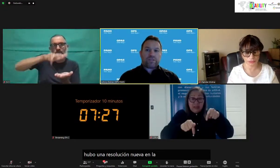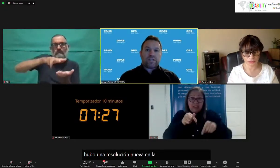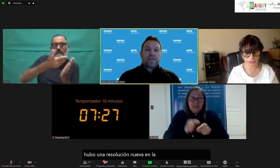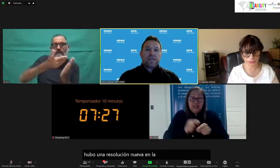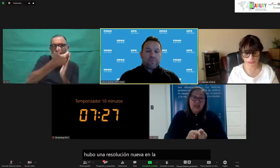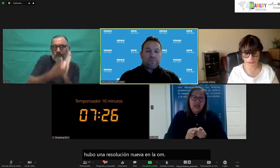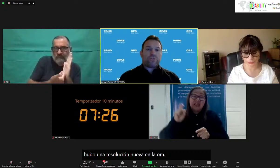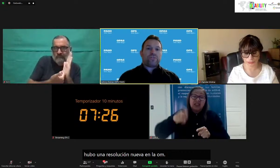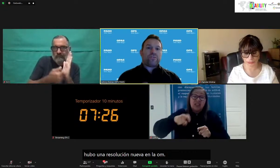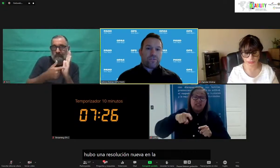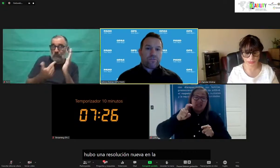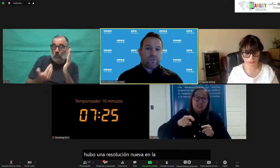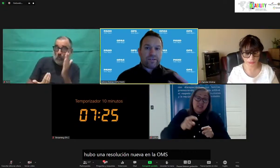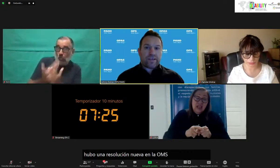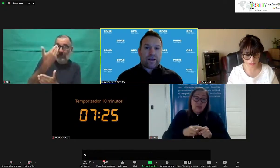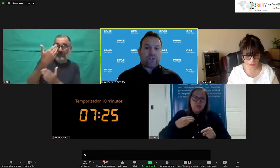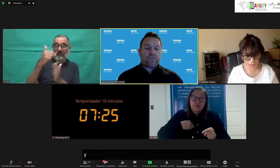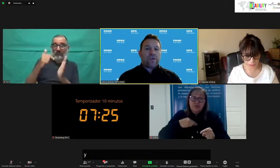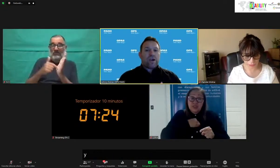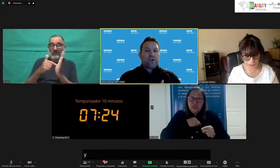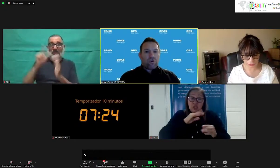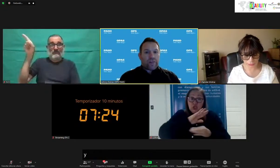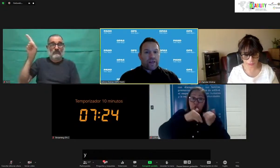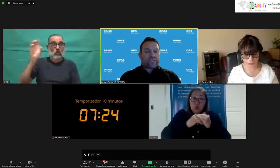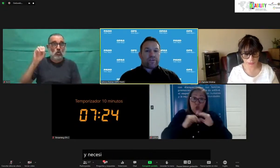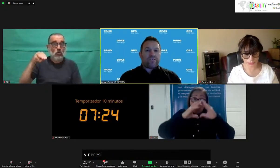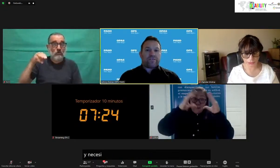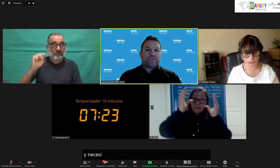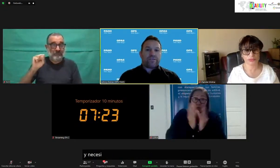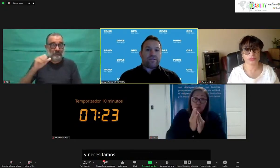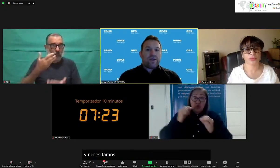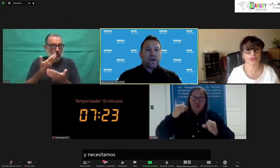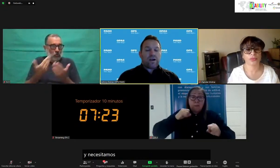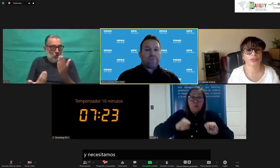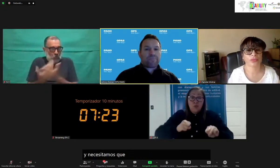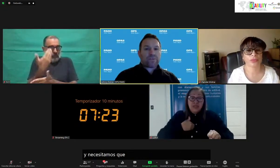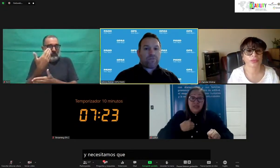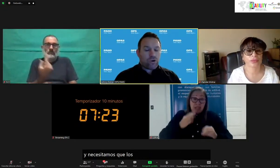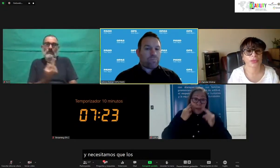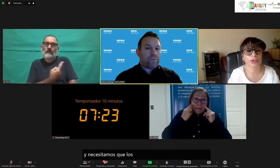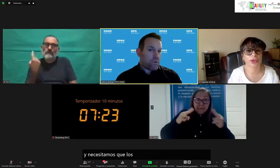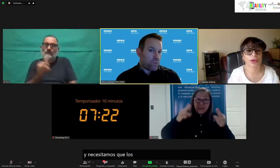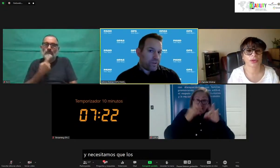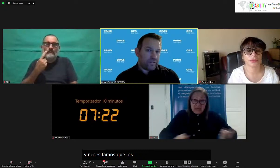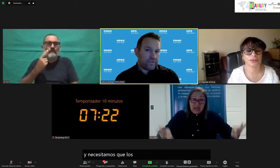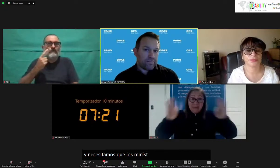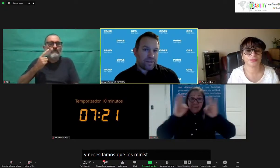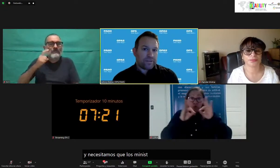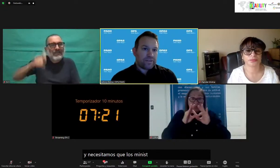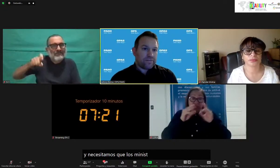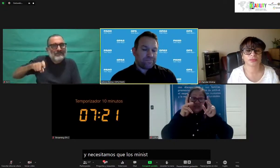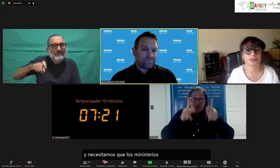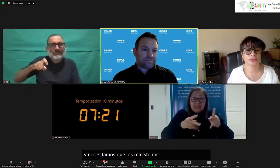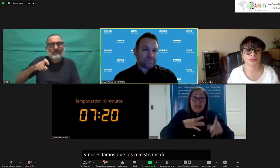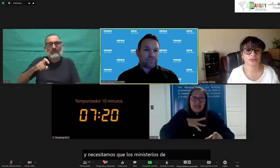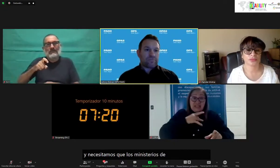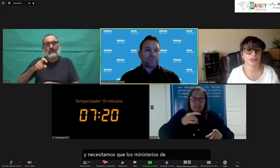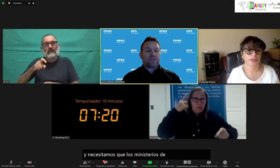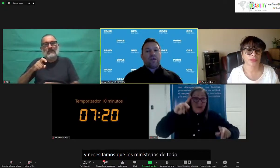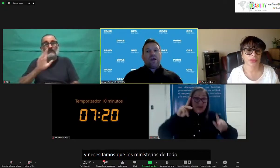world the importance of the right to health and all health services for people with disabilities